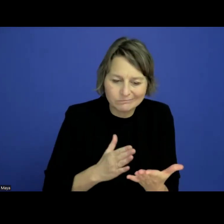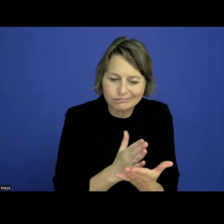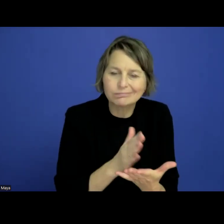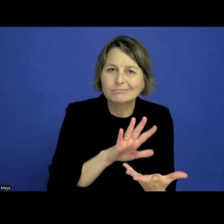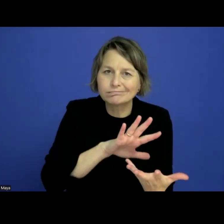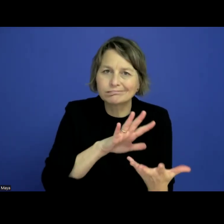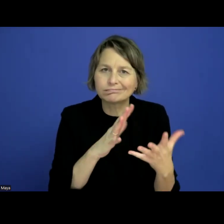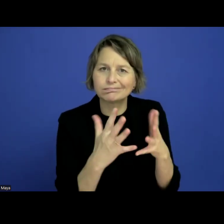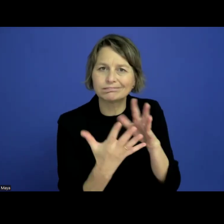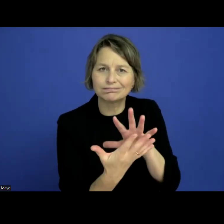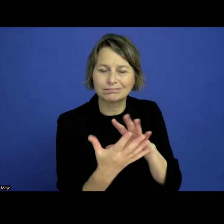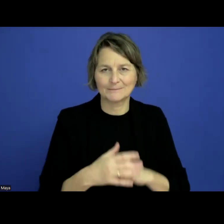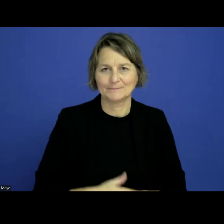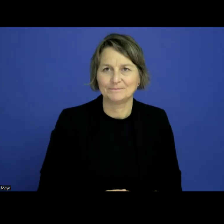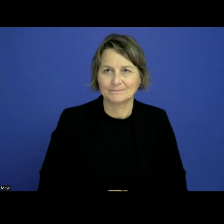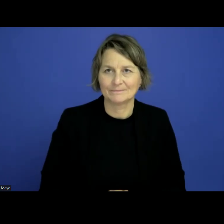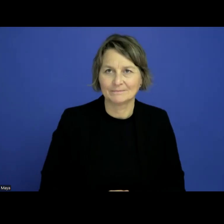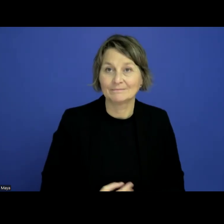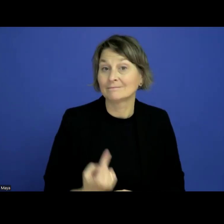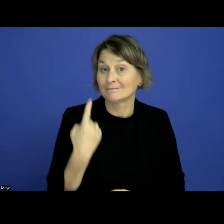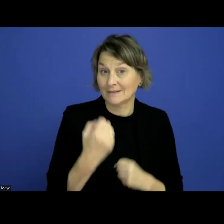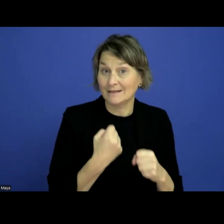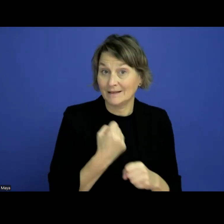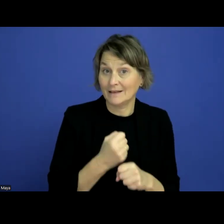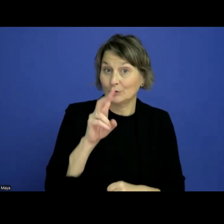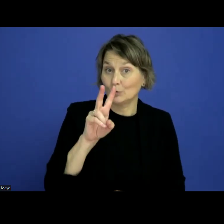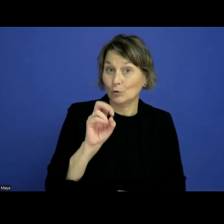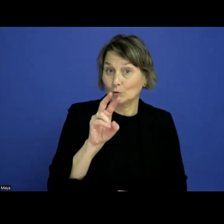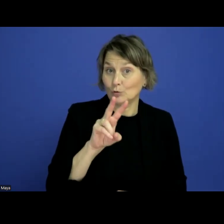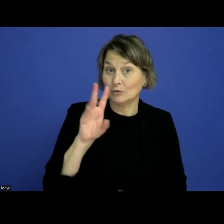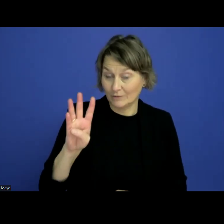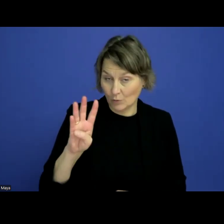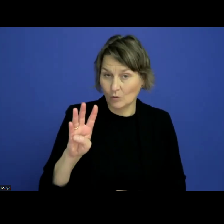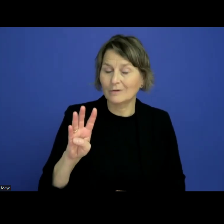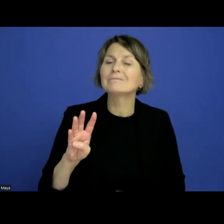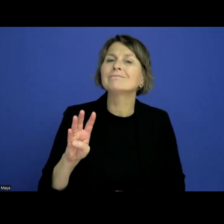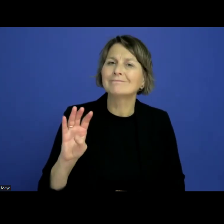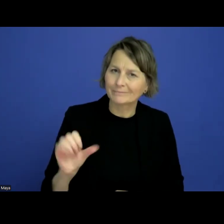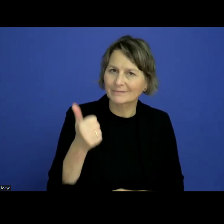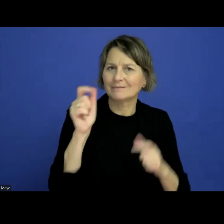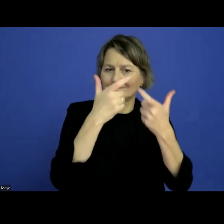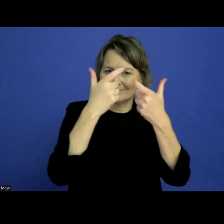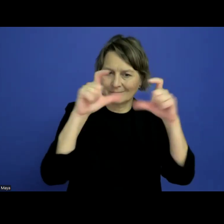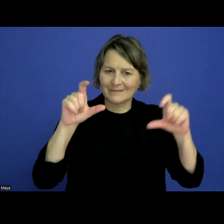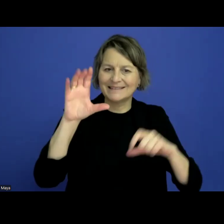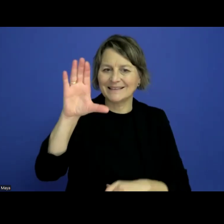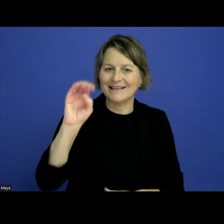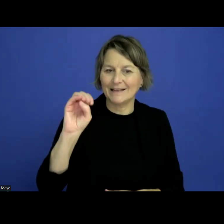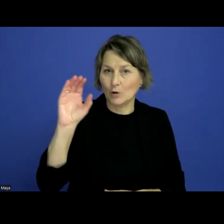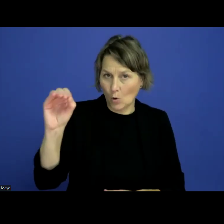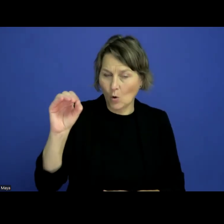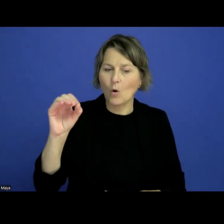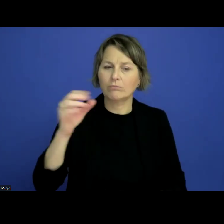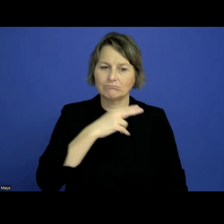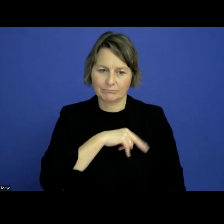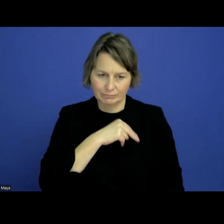In 2024, our CEO, Ayman Adzad, signed the Business Leaders Pledge on Disability Inclusive